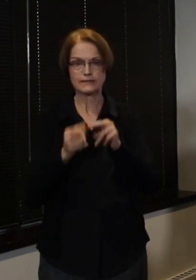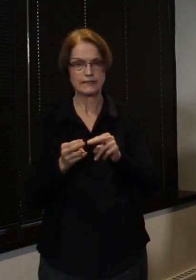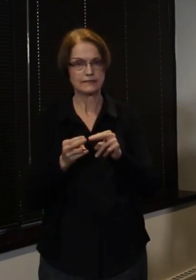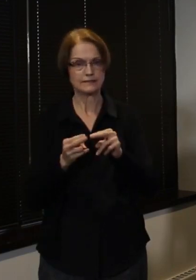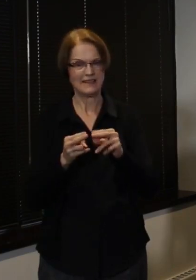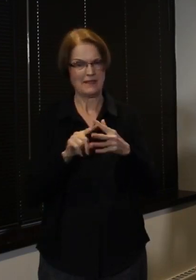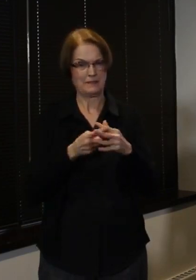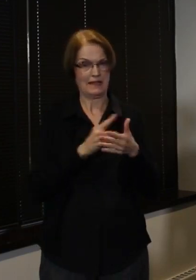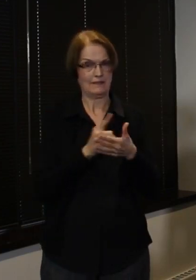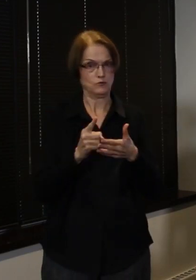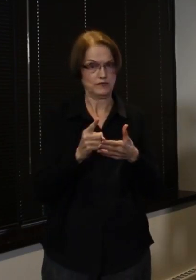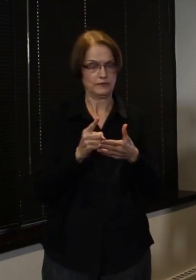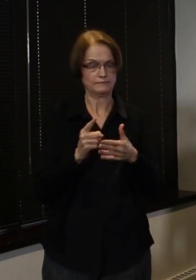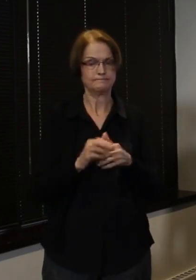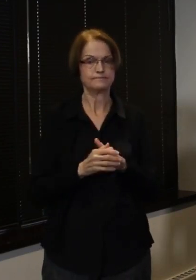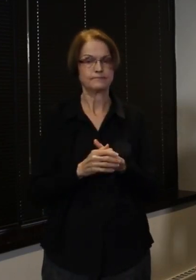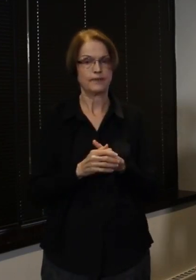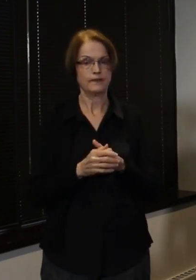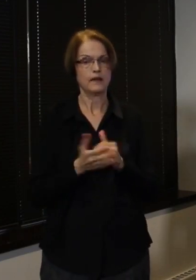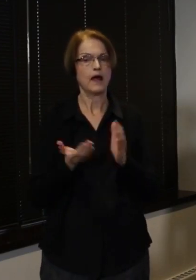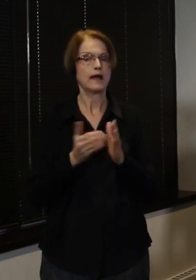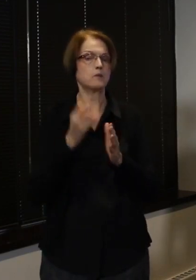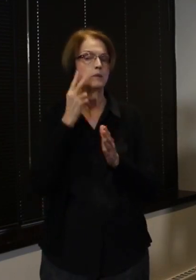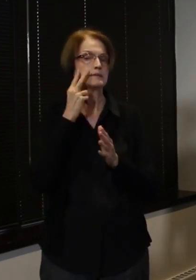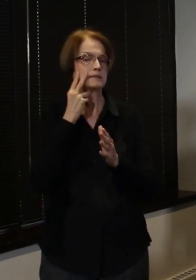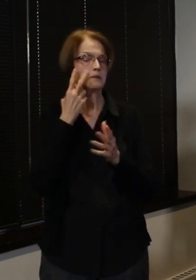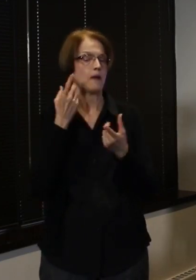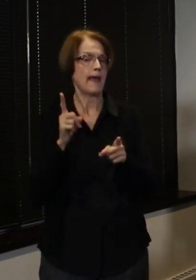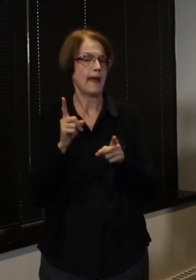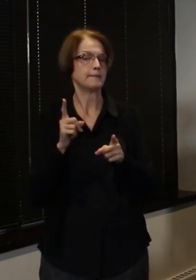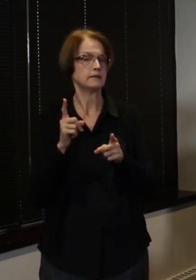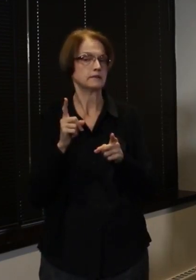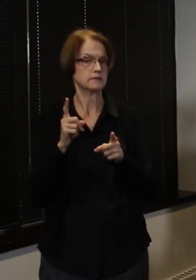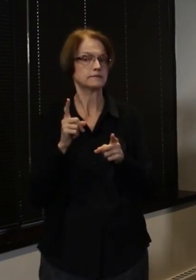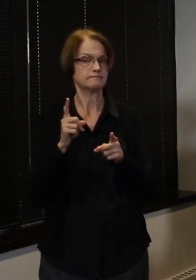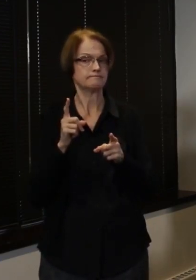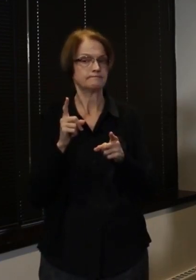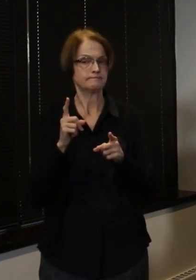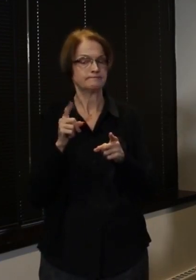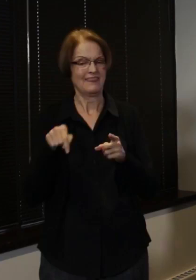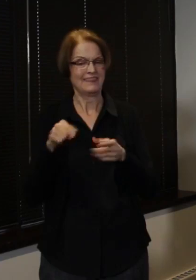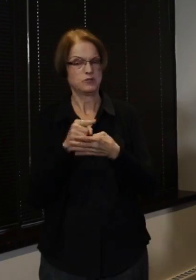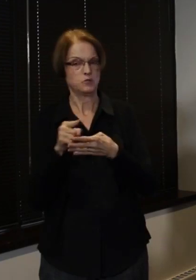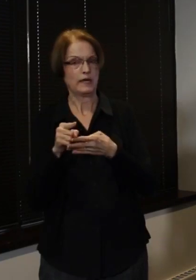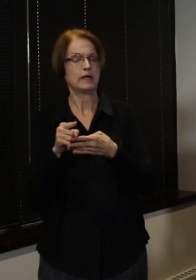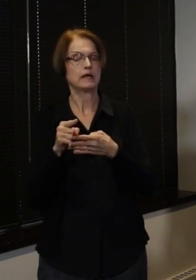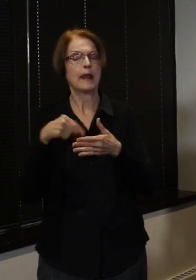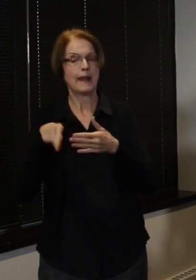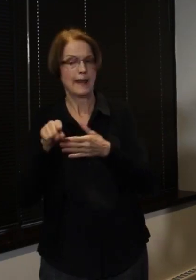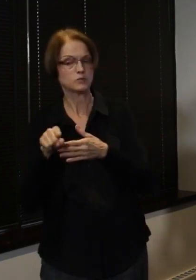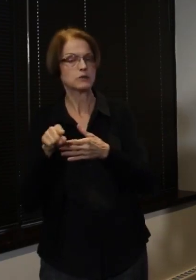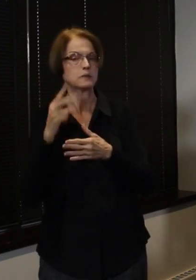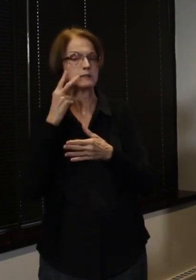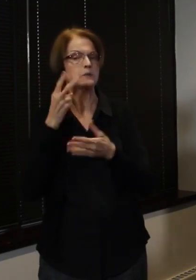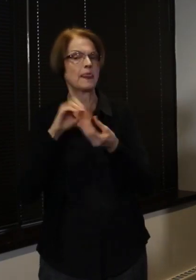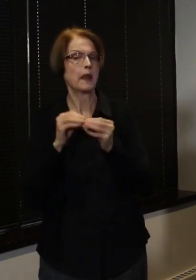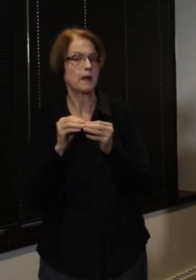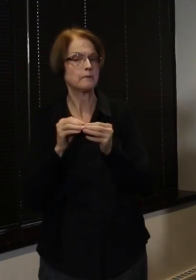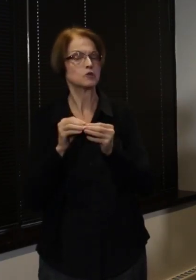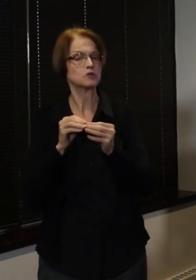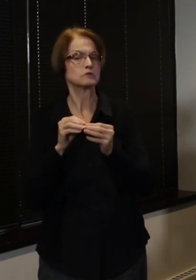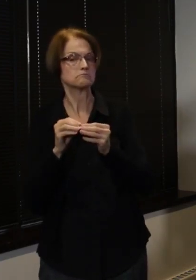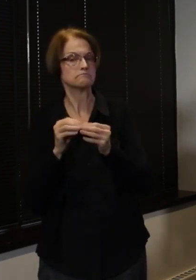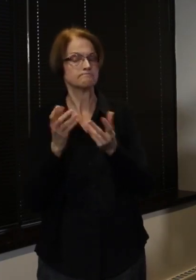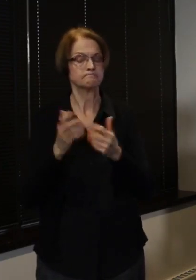earlier part of this week. But again, we'll see what happens in the latter part of this week and going into next week before we feel